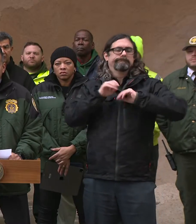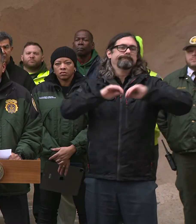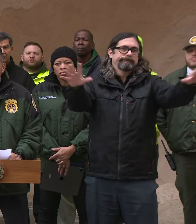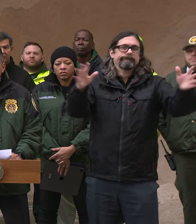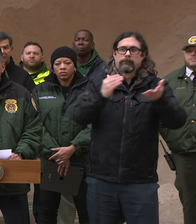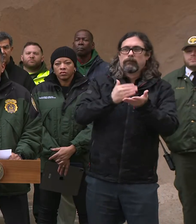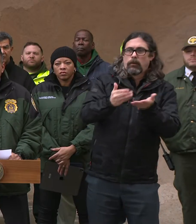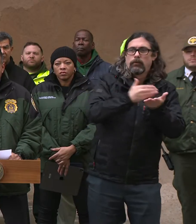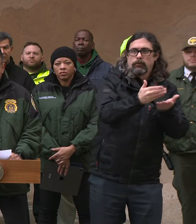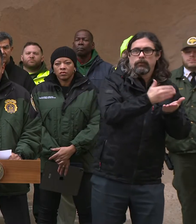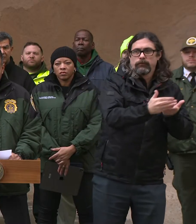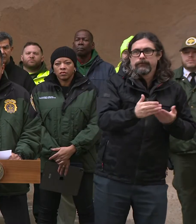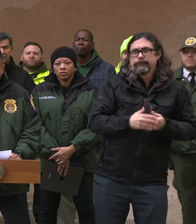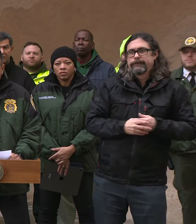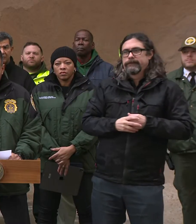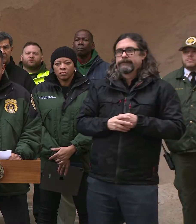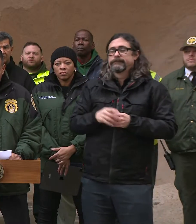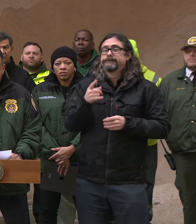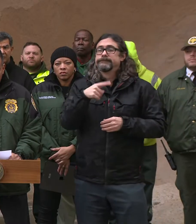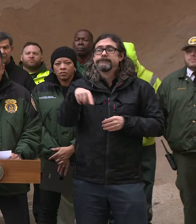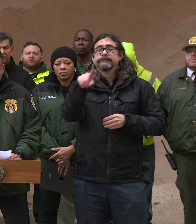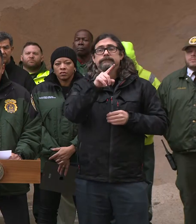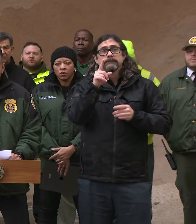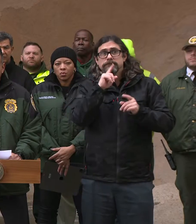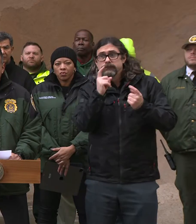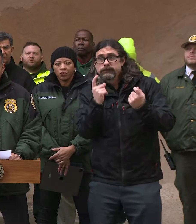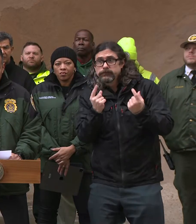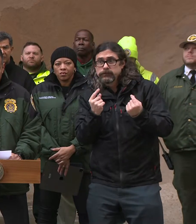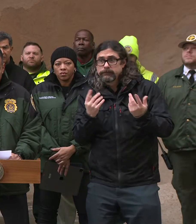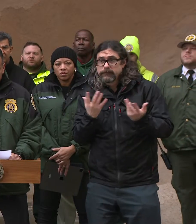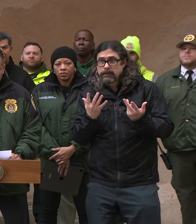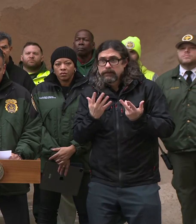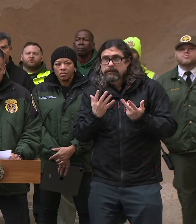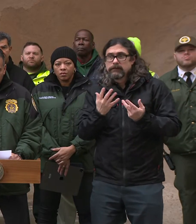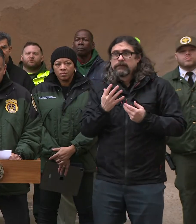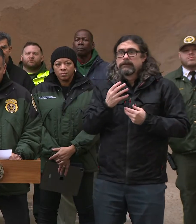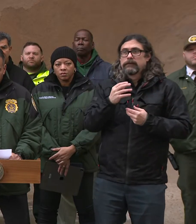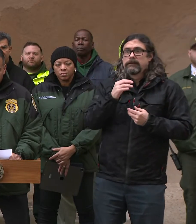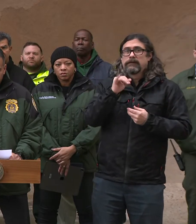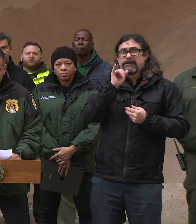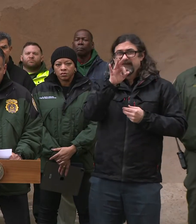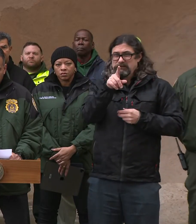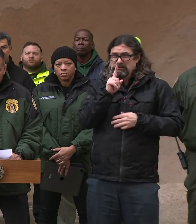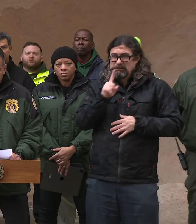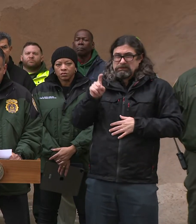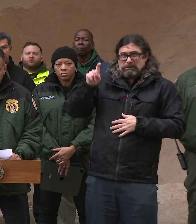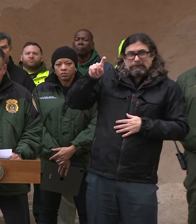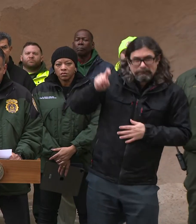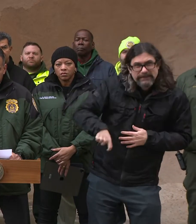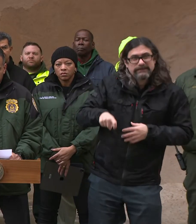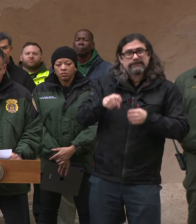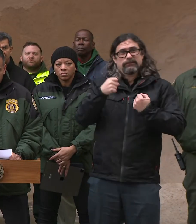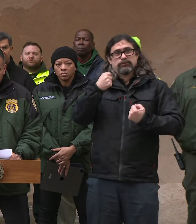unless absolutely necessary. If you must drive, do it slowly, carefully, and with an awareness that a crash doesn't just put you at